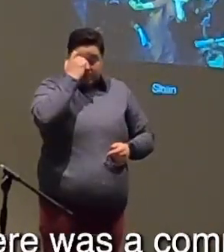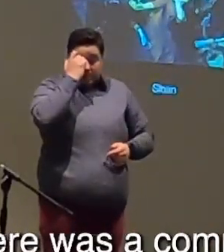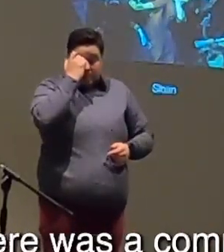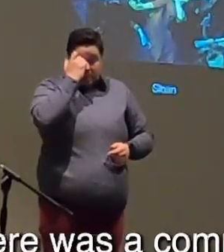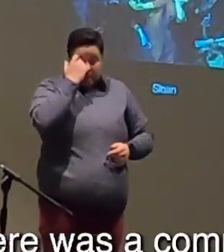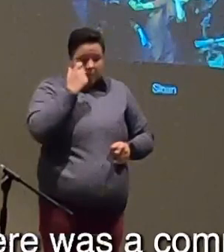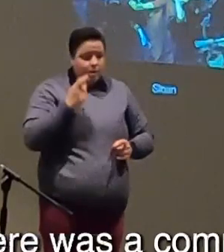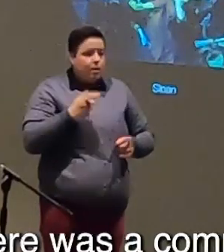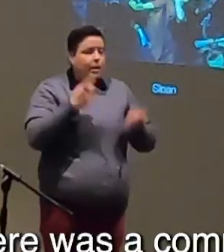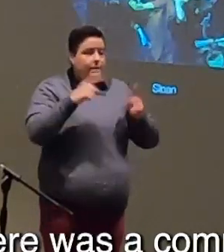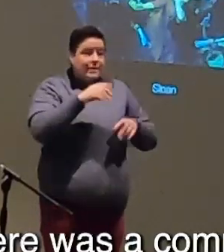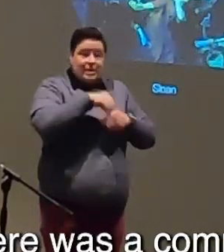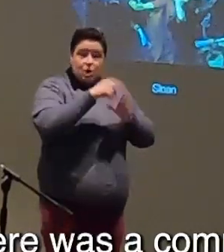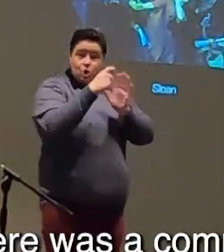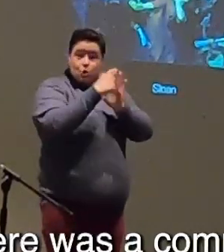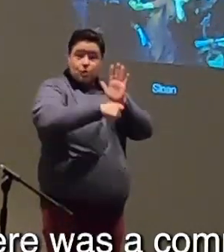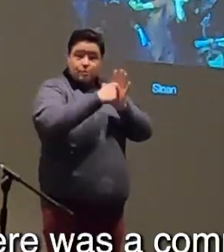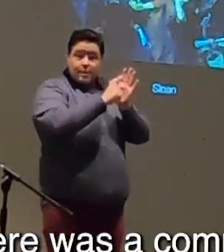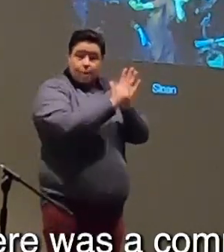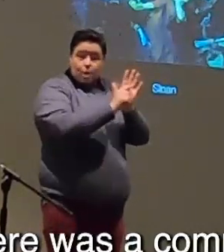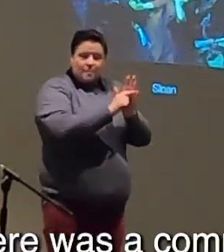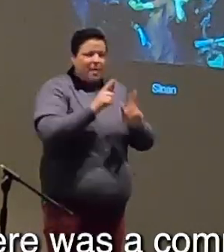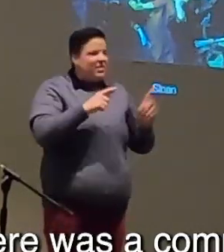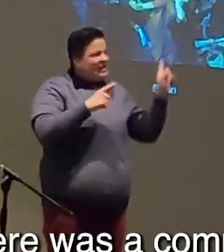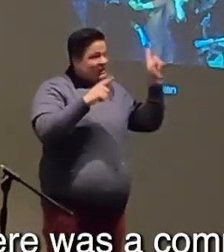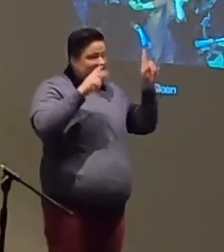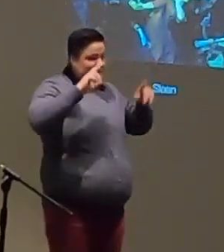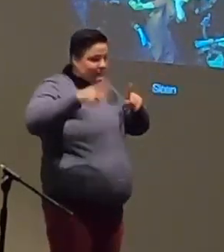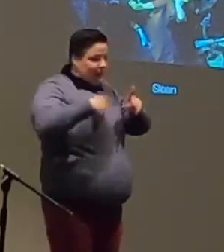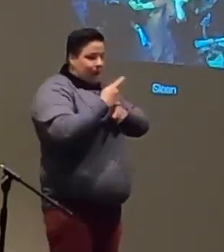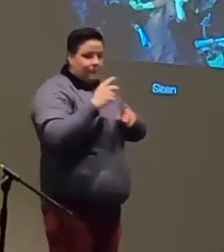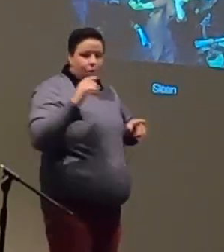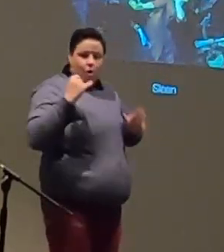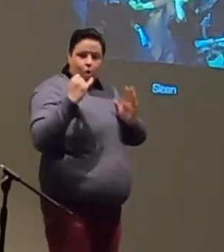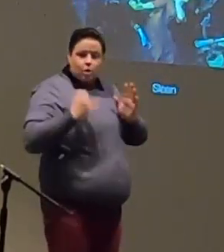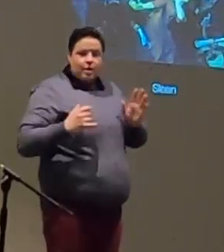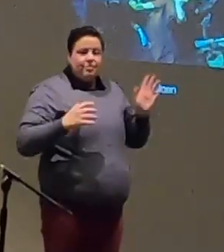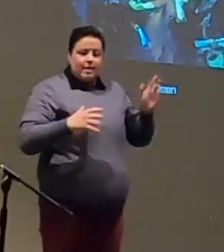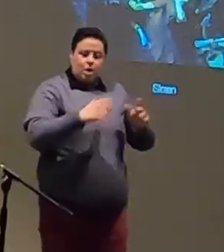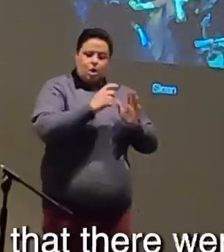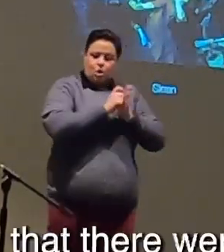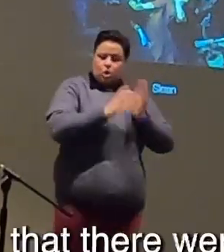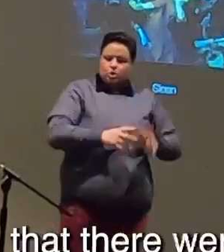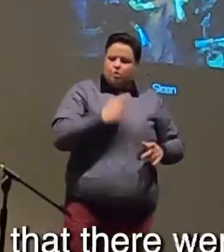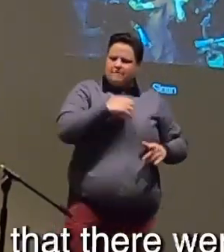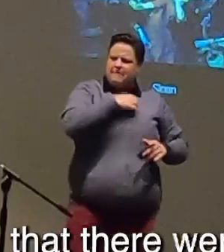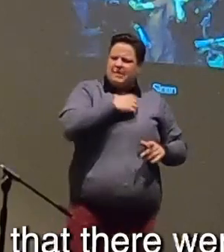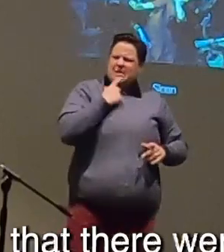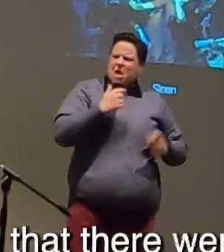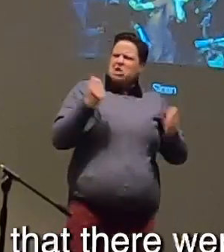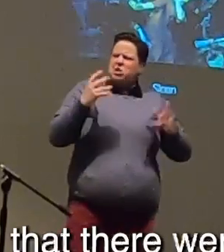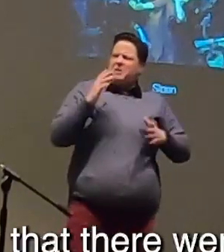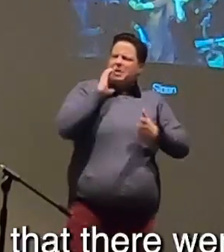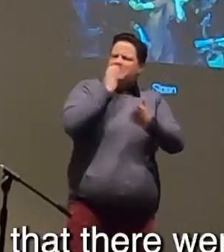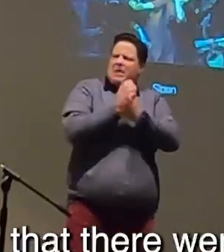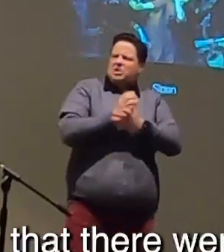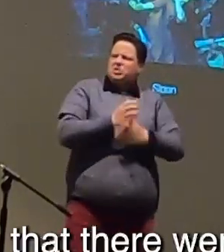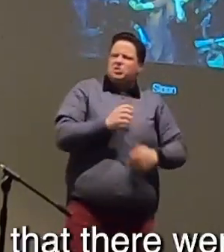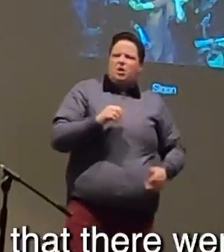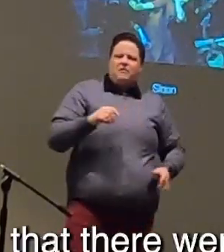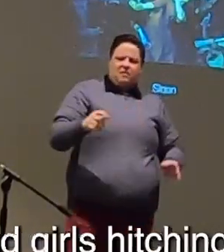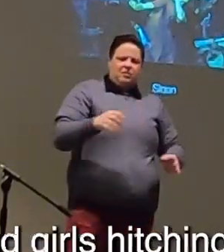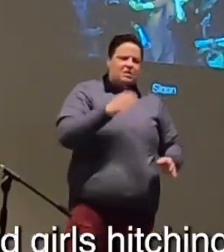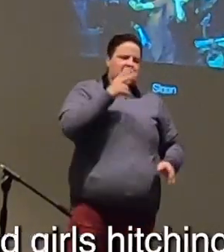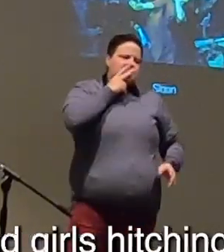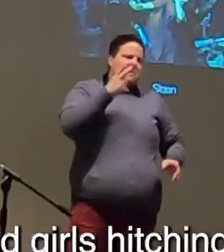was a complaint in a newspaper about this type of art, and the author of this complaint said that there were too many pictures of